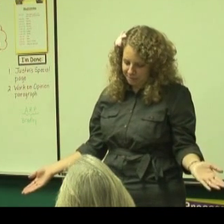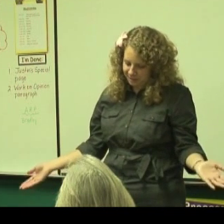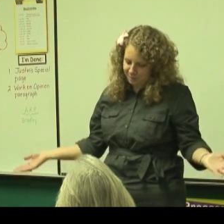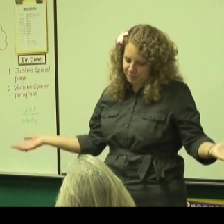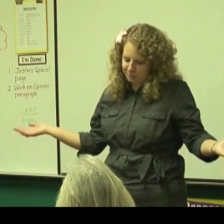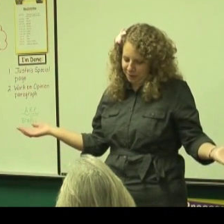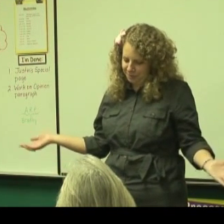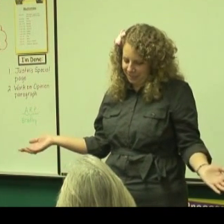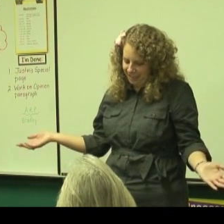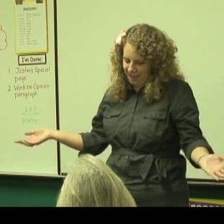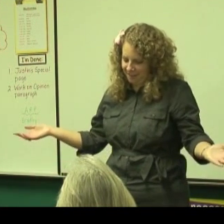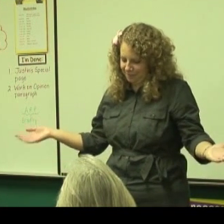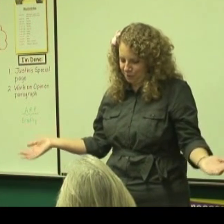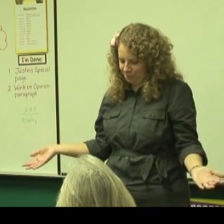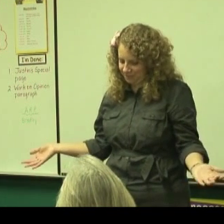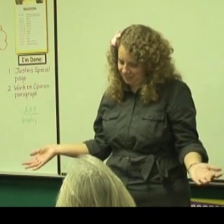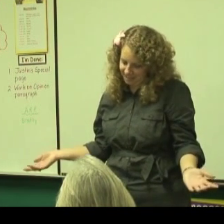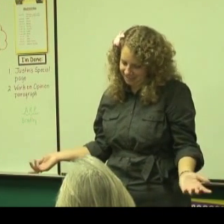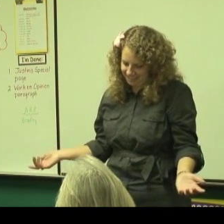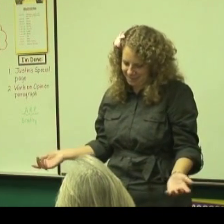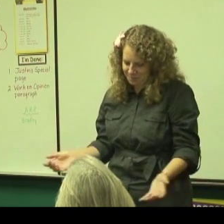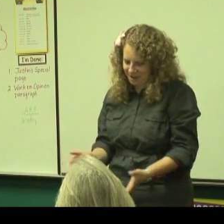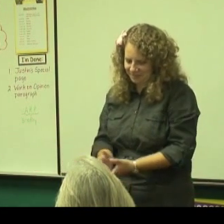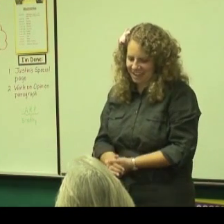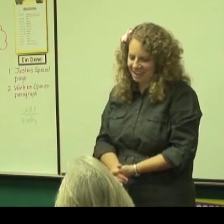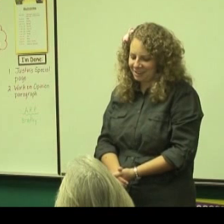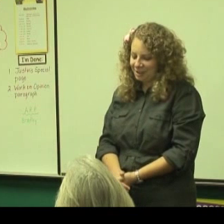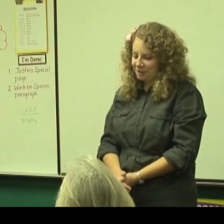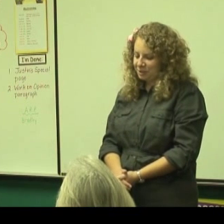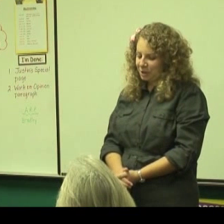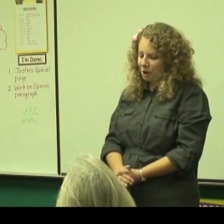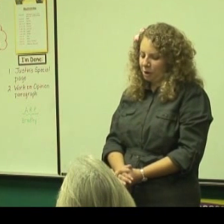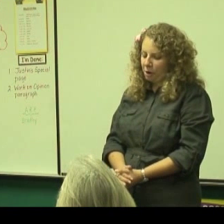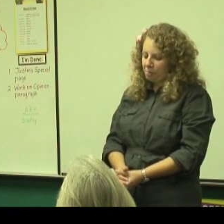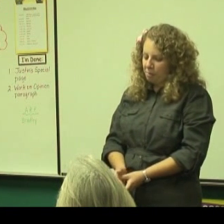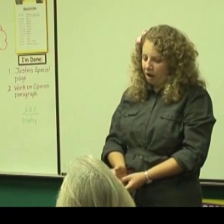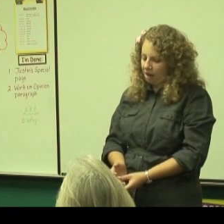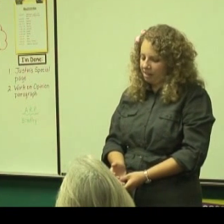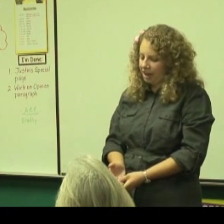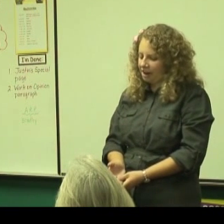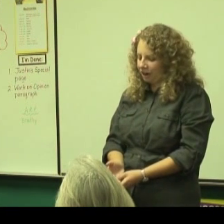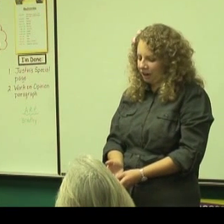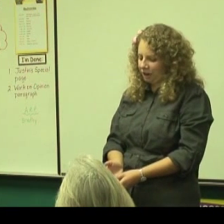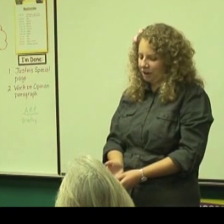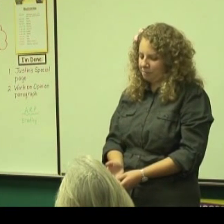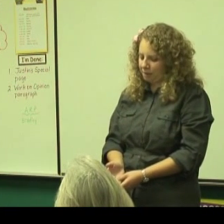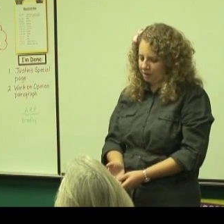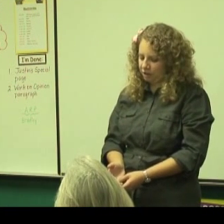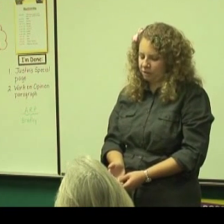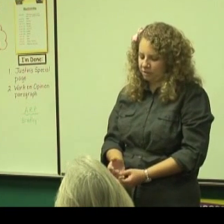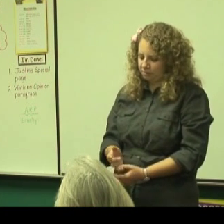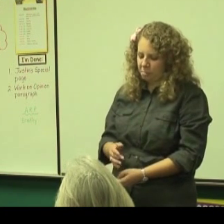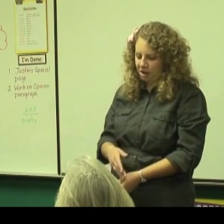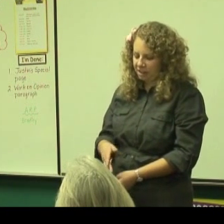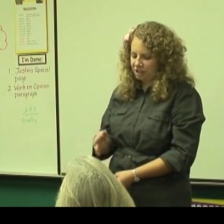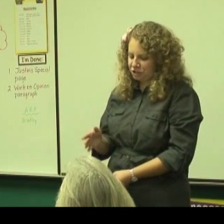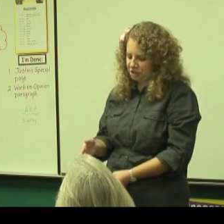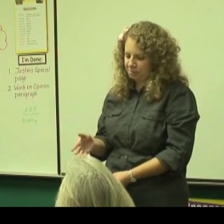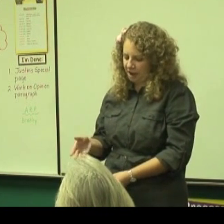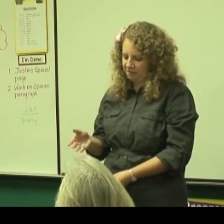happens to be spelled with a K if you all want to sign it the same way. Okay. So Paula, or Paula, she, my